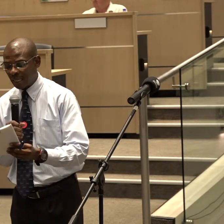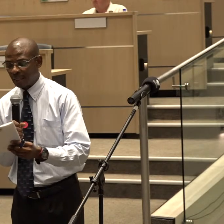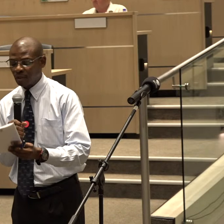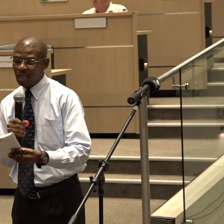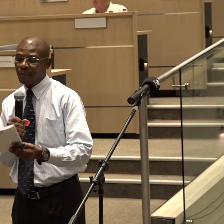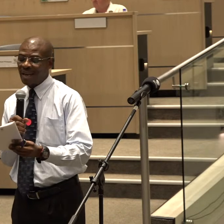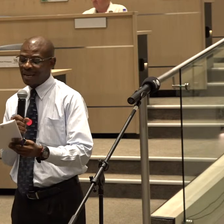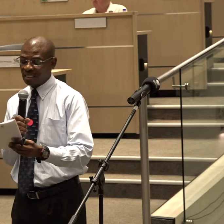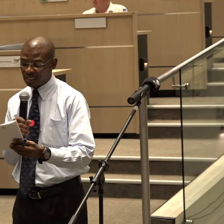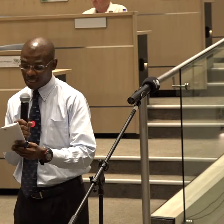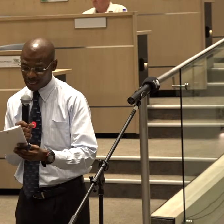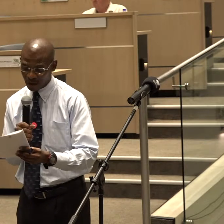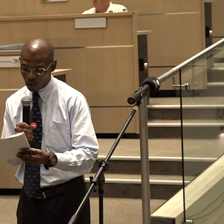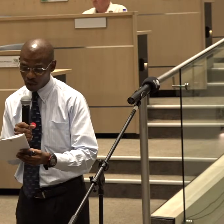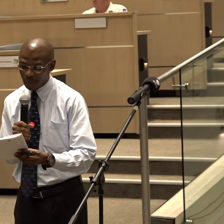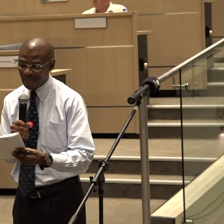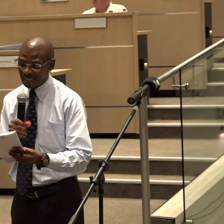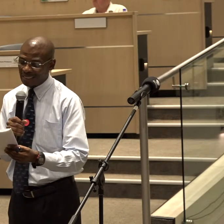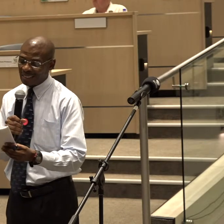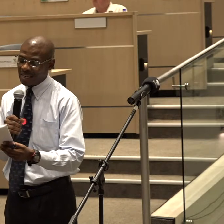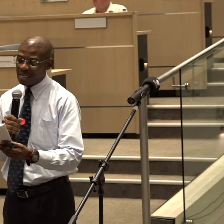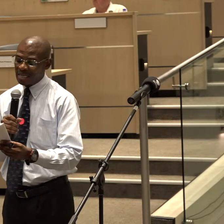foreign Department